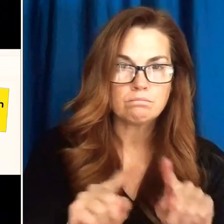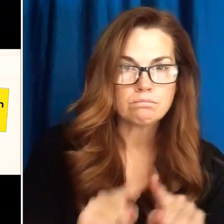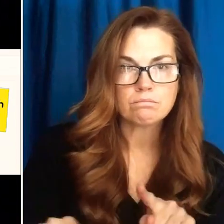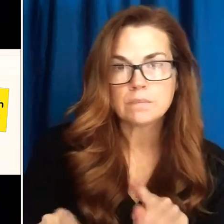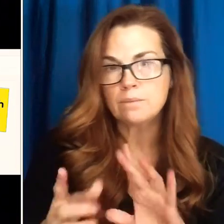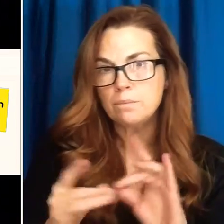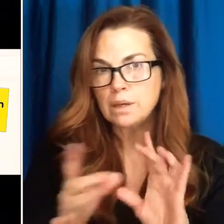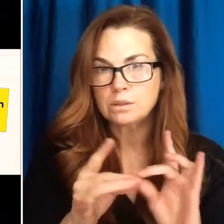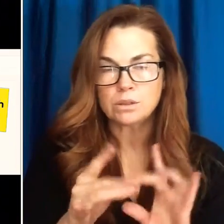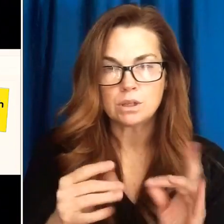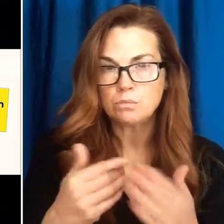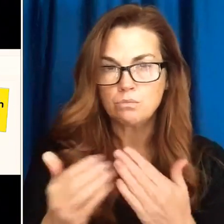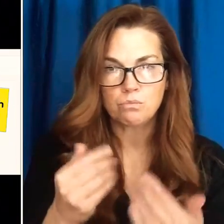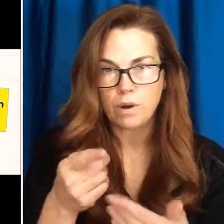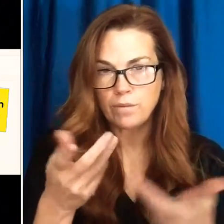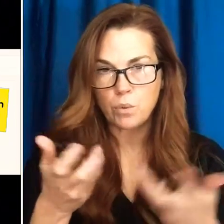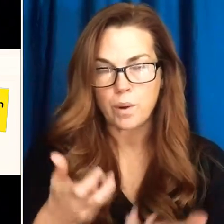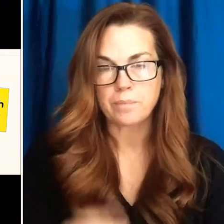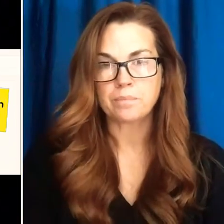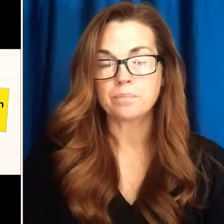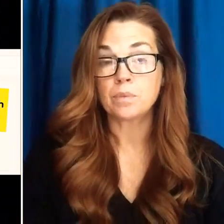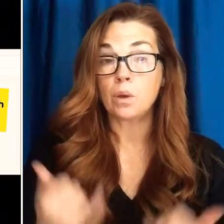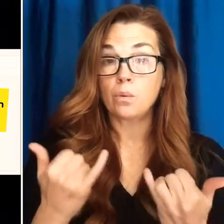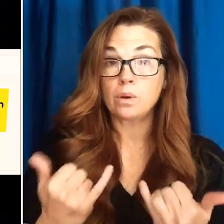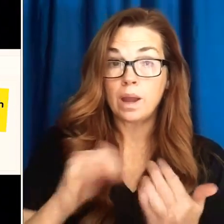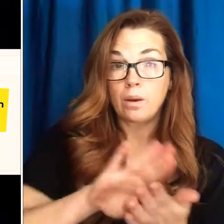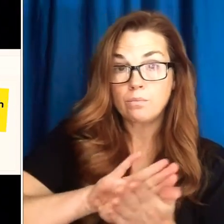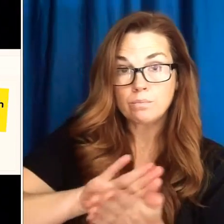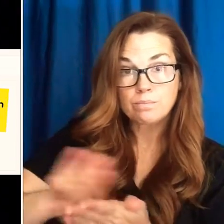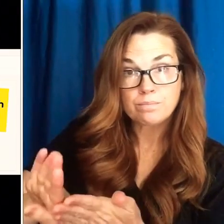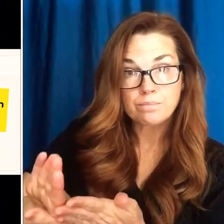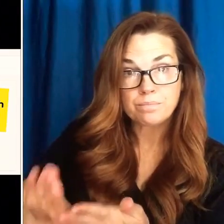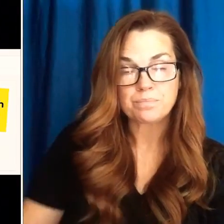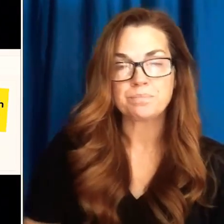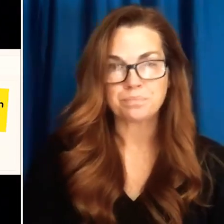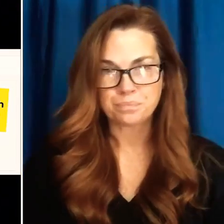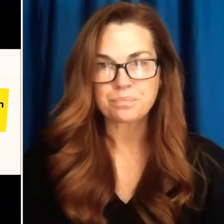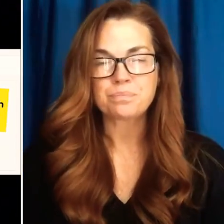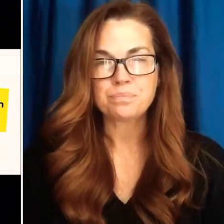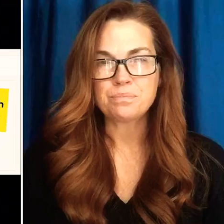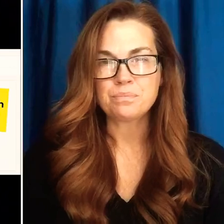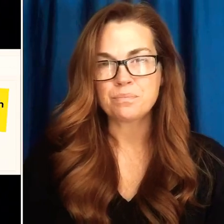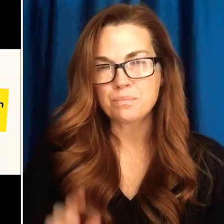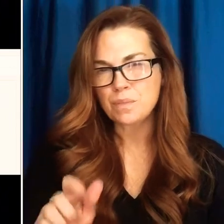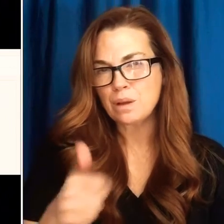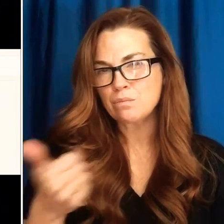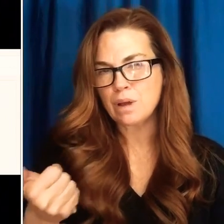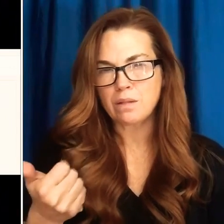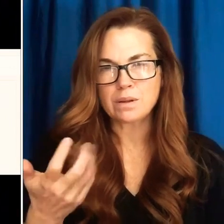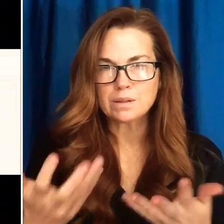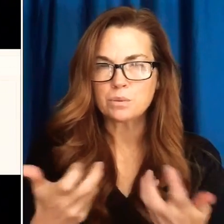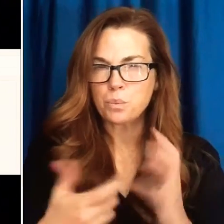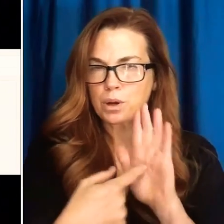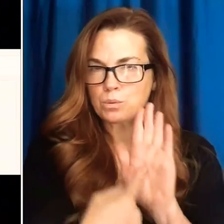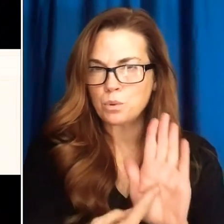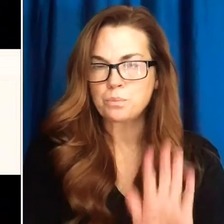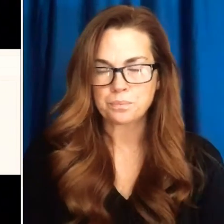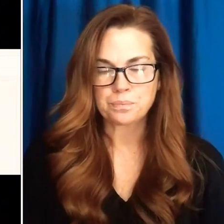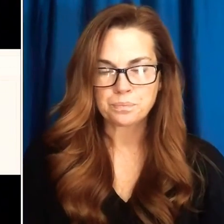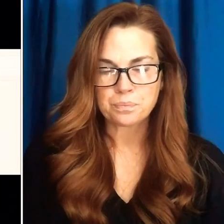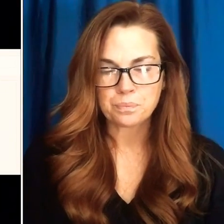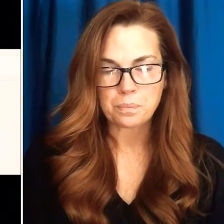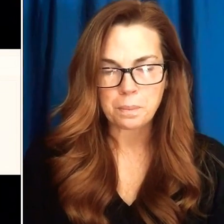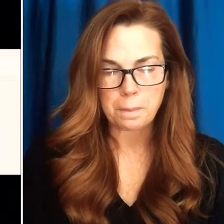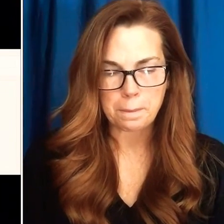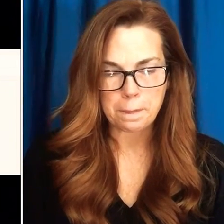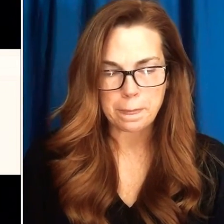do it. So let me clear the board so I can show you a couple other functions. One of the great things that